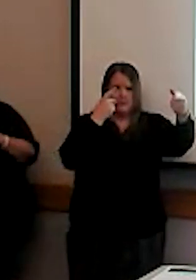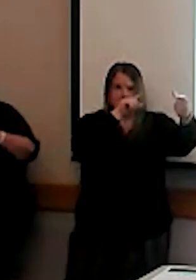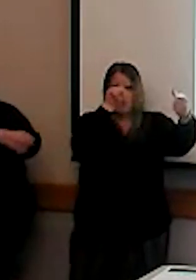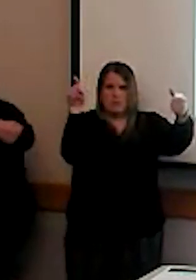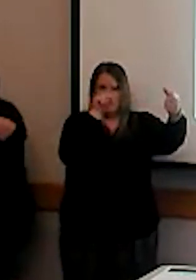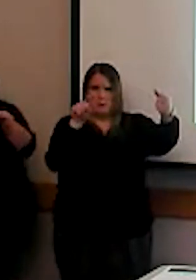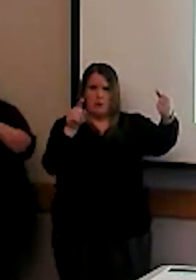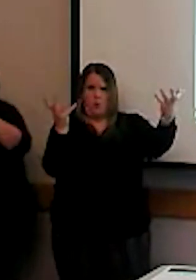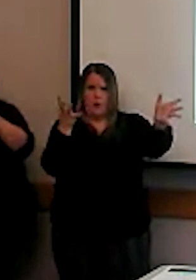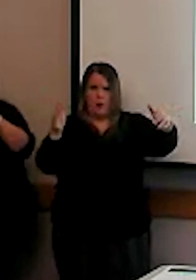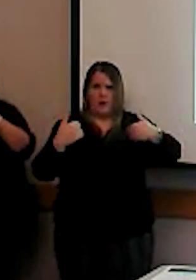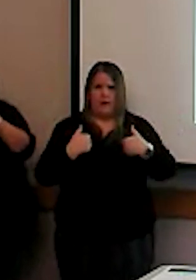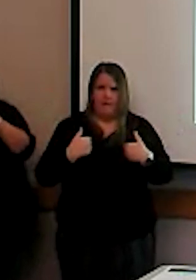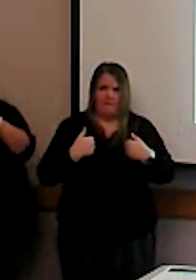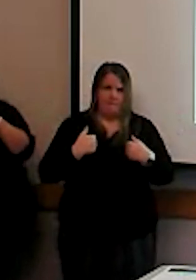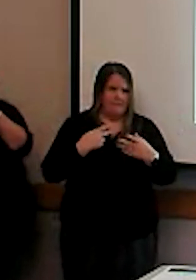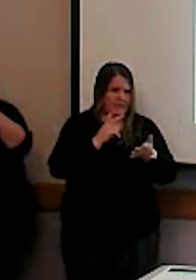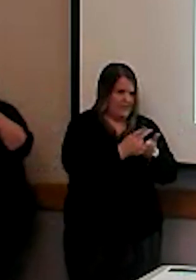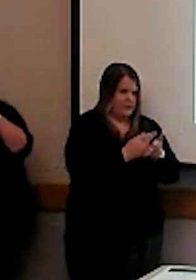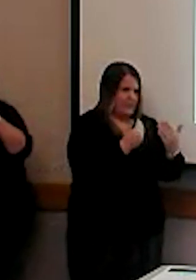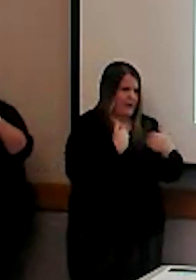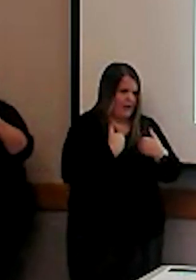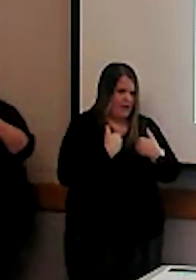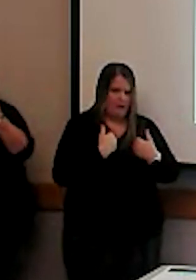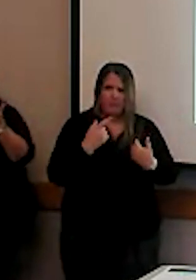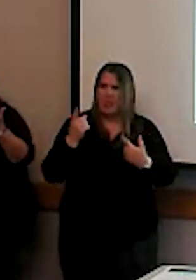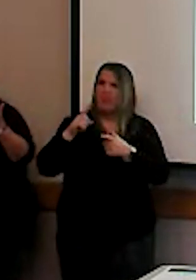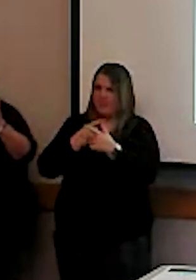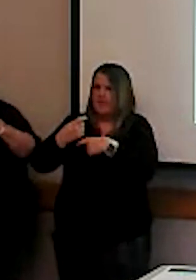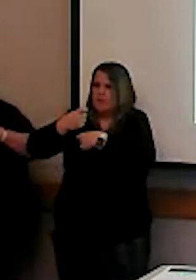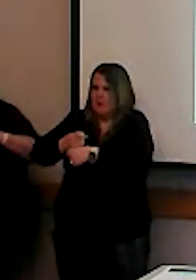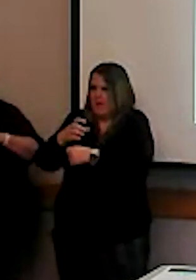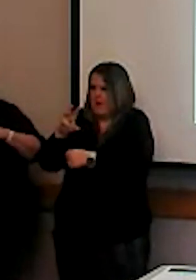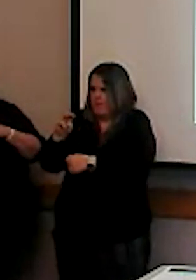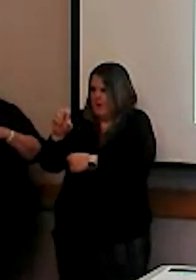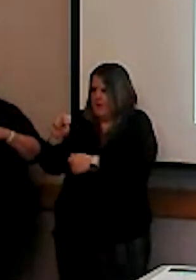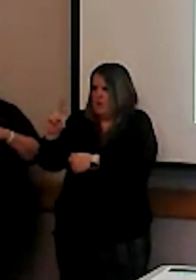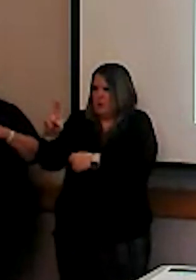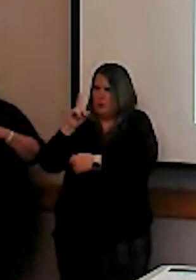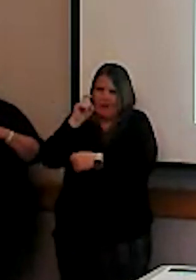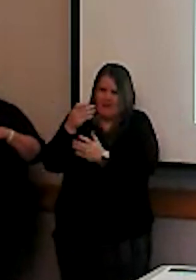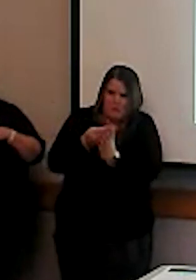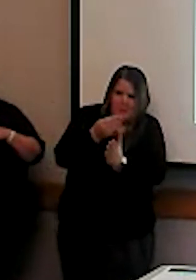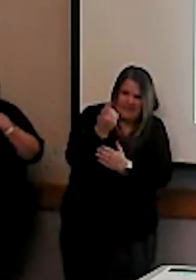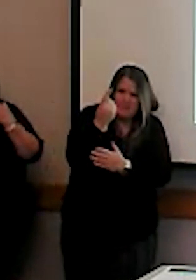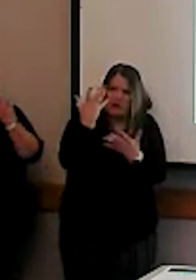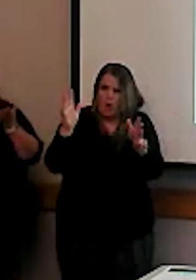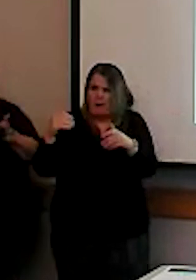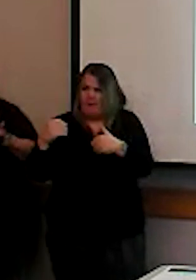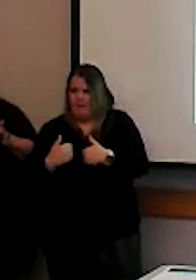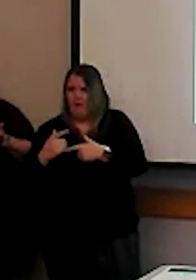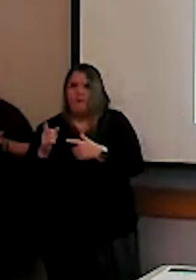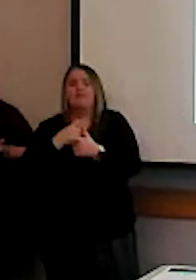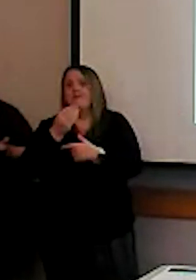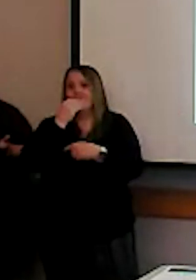what you're going to need, and check your kitchen first. You know, do you have these things? Do you need these things? Then making your grocery list, you're